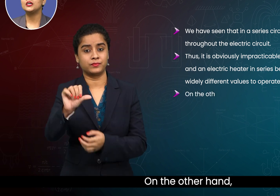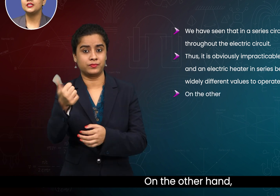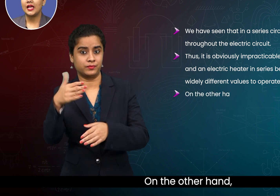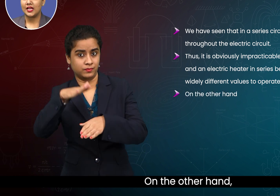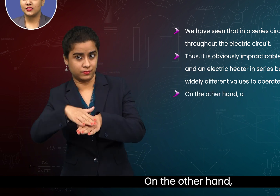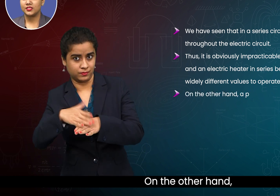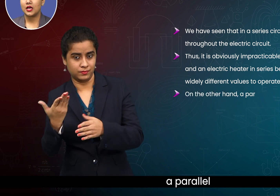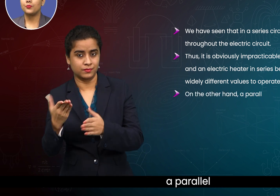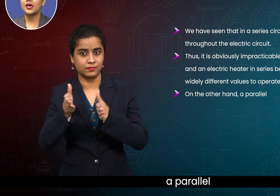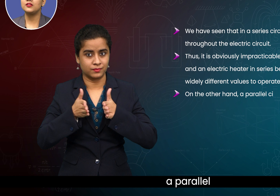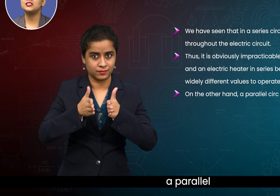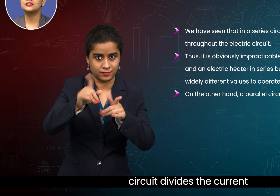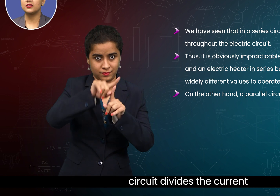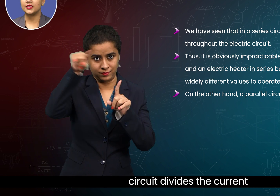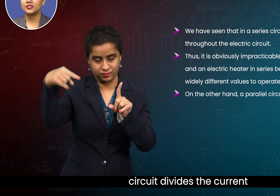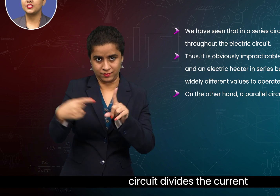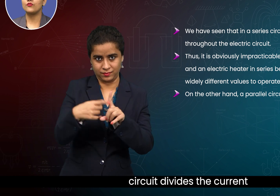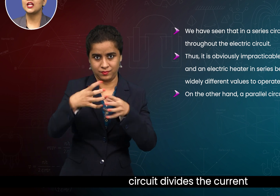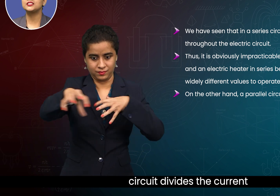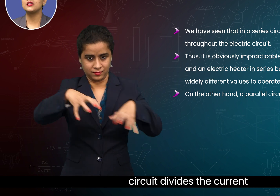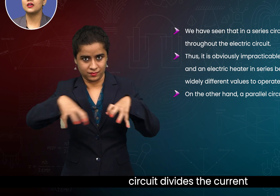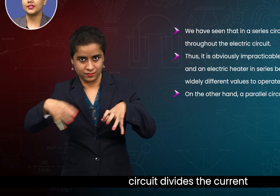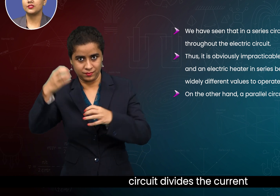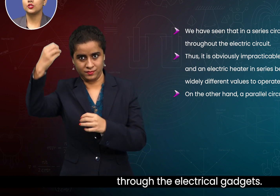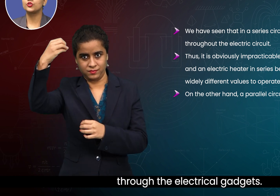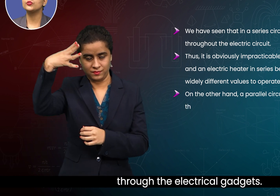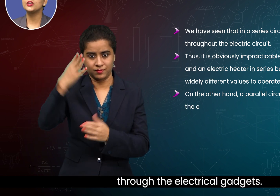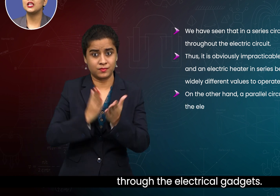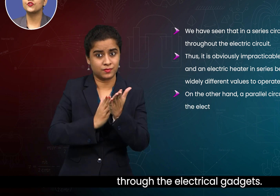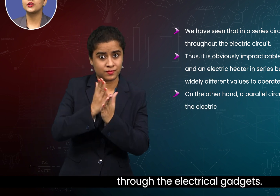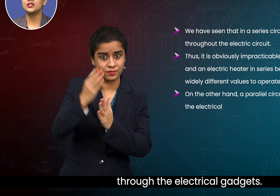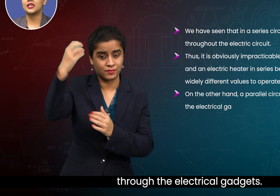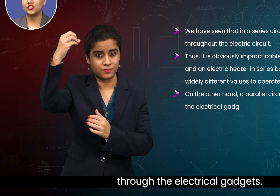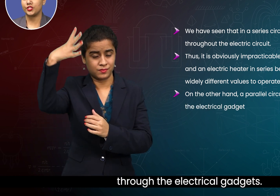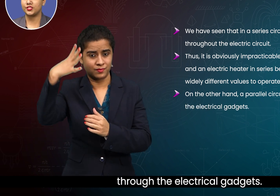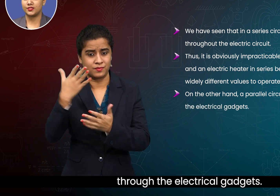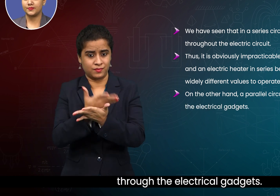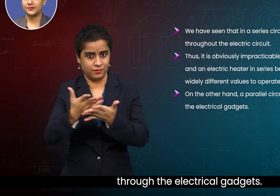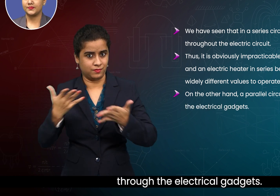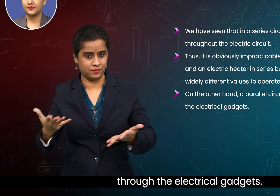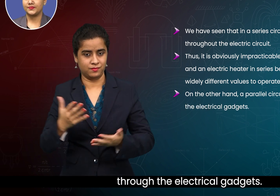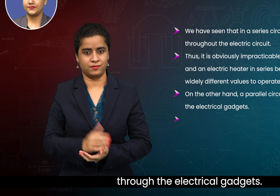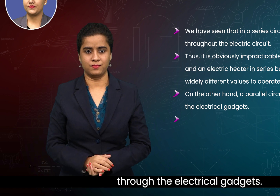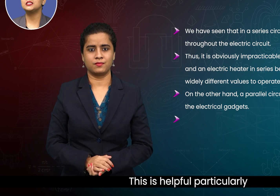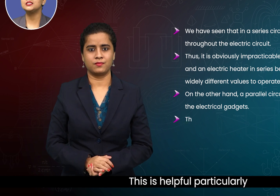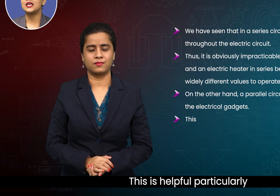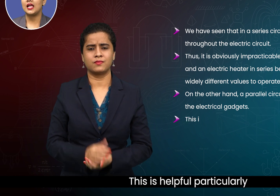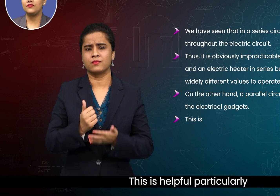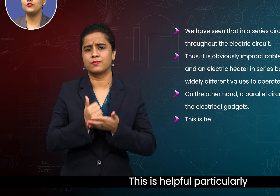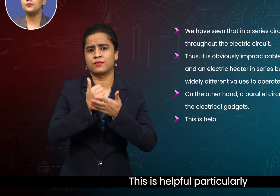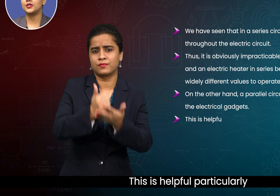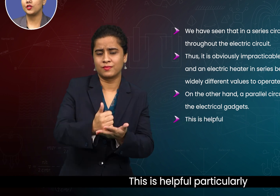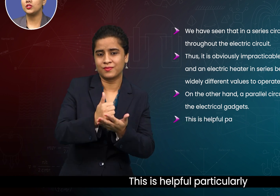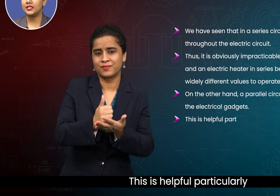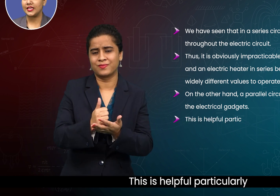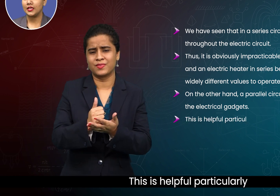On the other hand, a parallel circuit divides the current through the electrical gadgets. This is